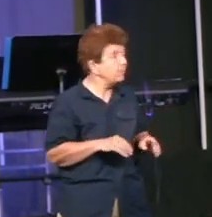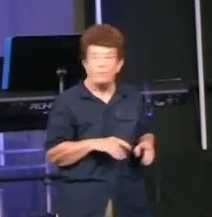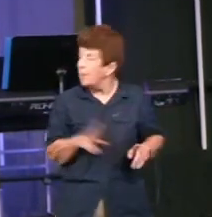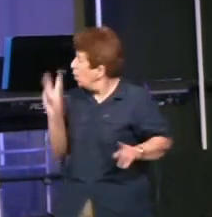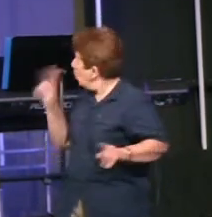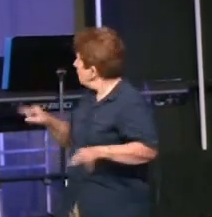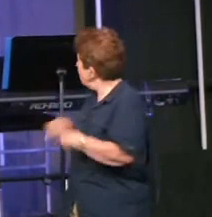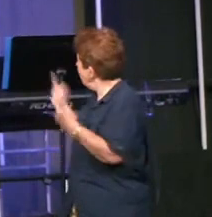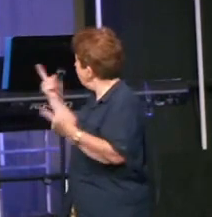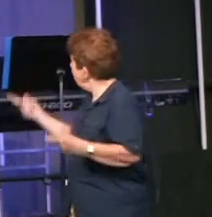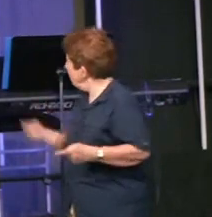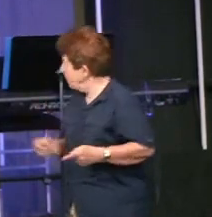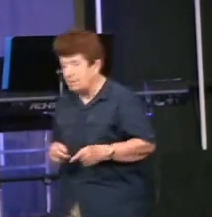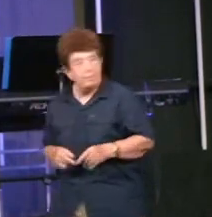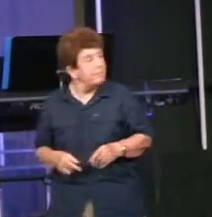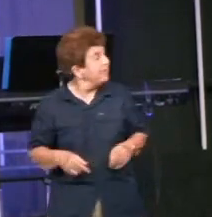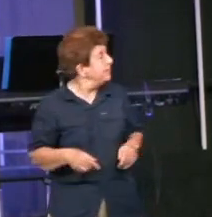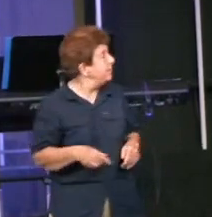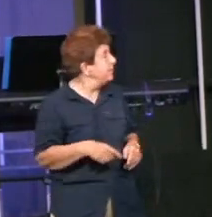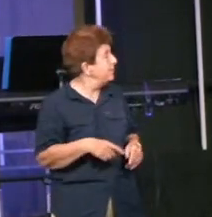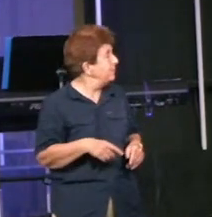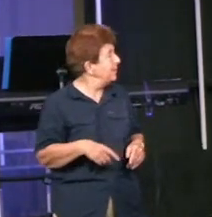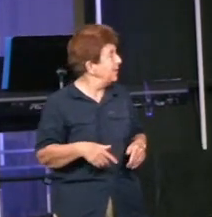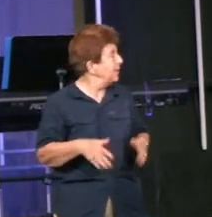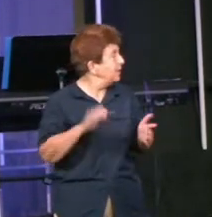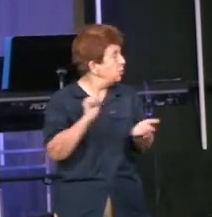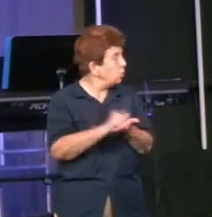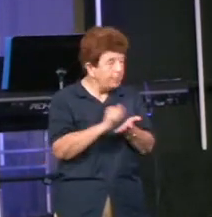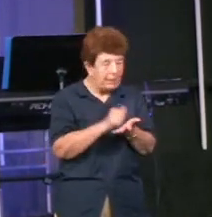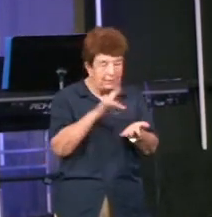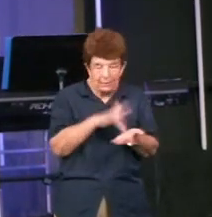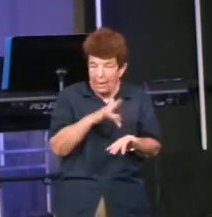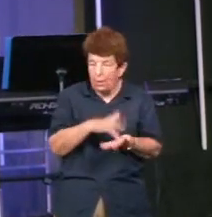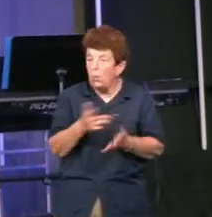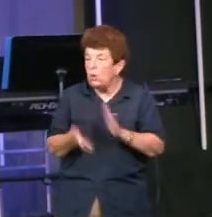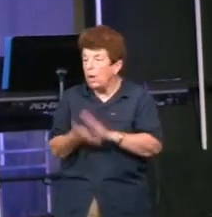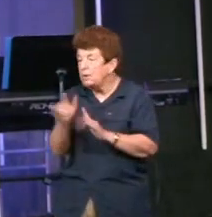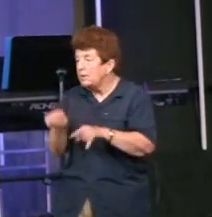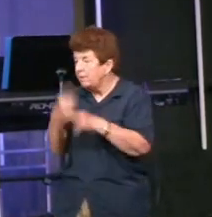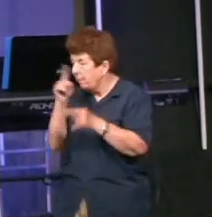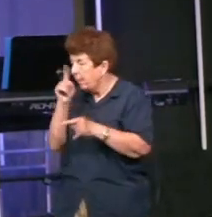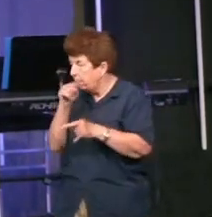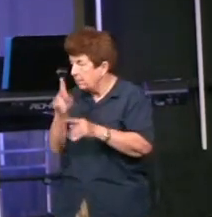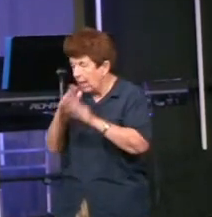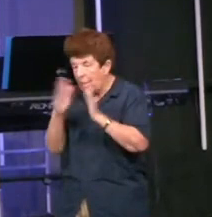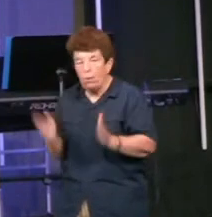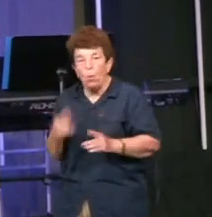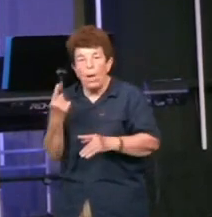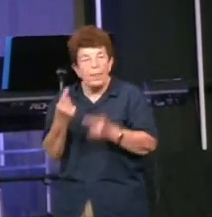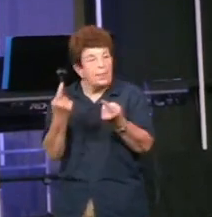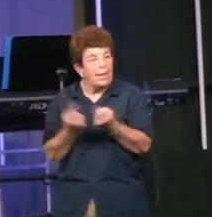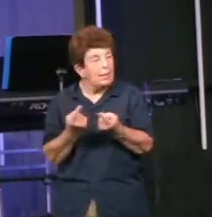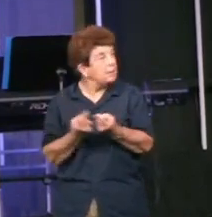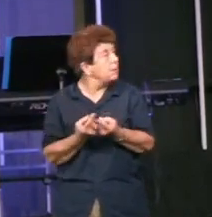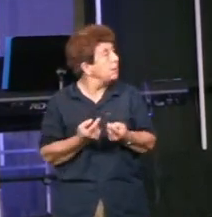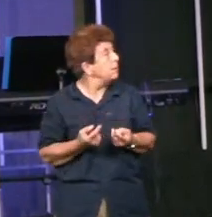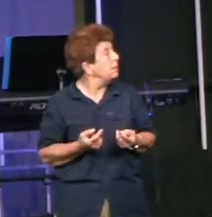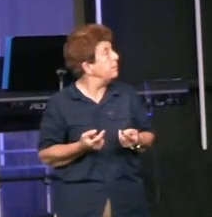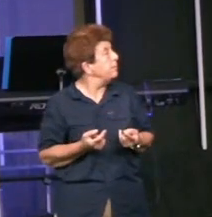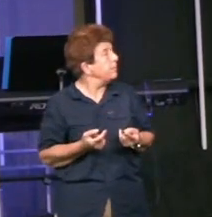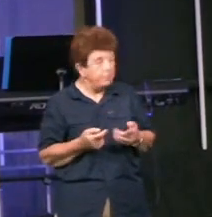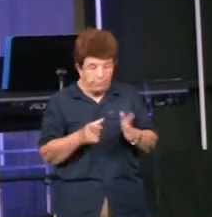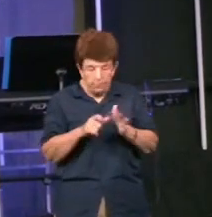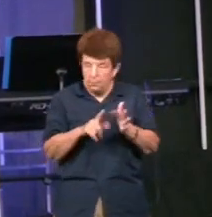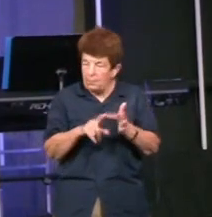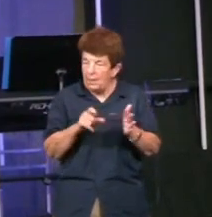different. Whether you're here in the church or in the shopping centre or you're going to different people's houses, one of the things that hits hard as